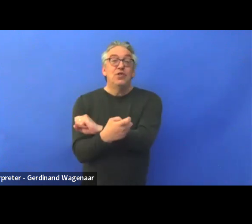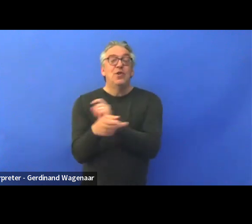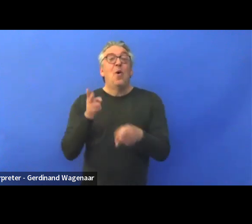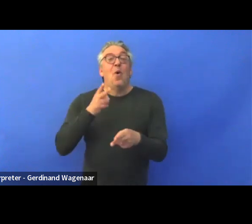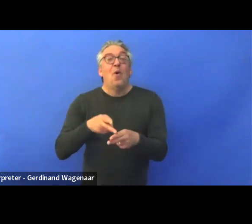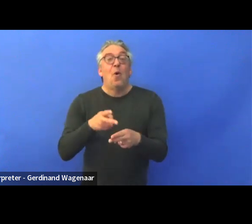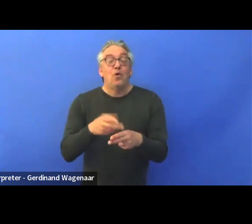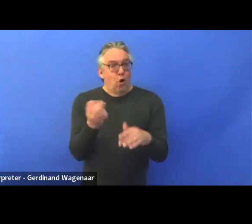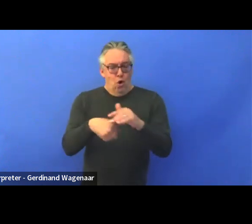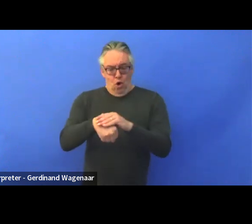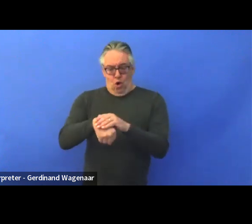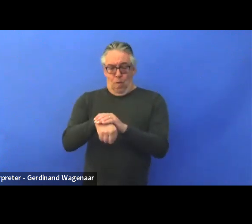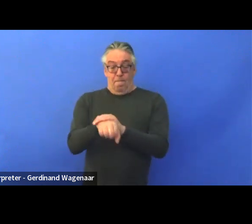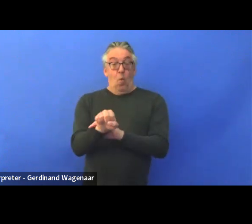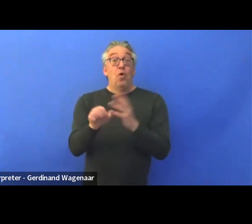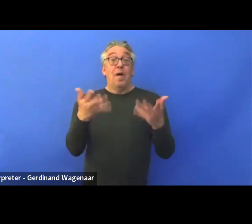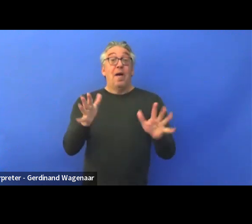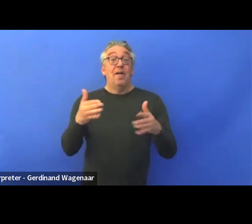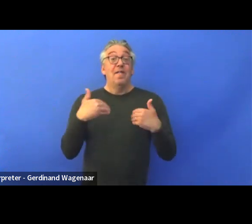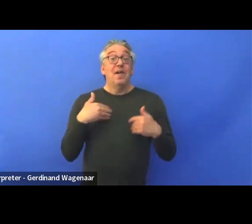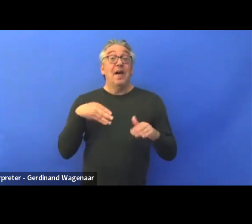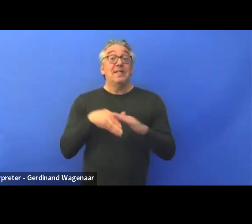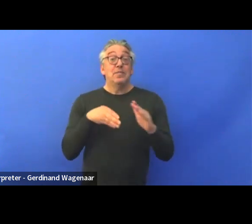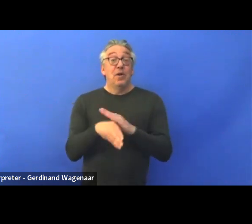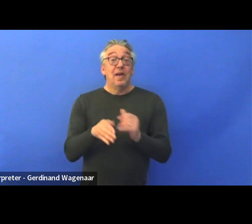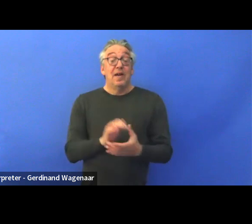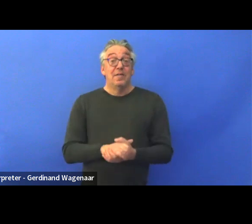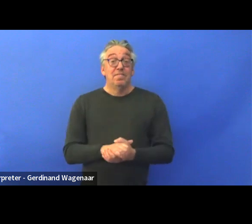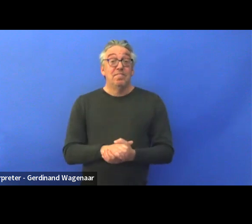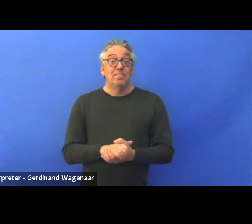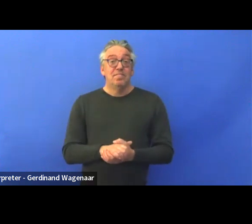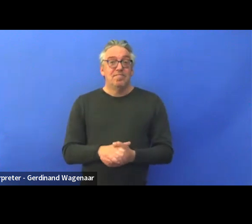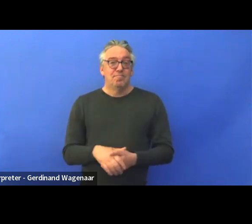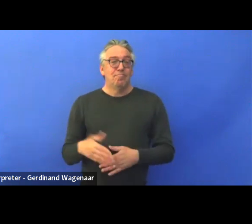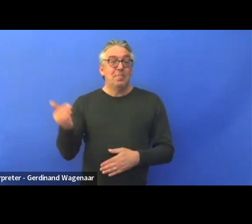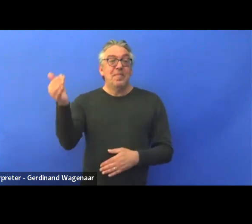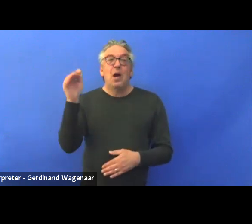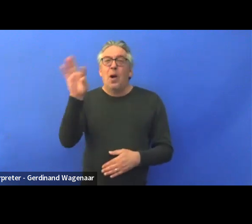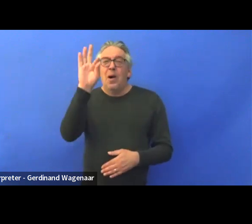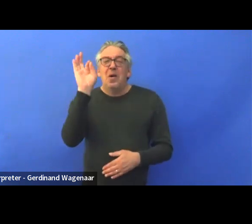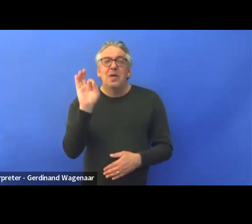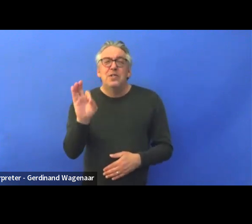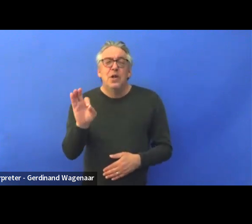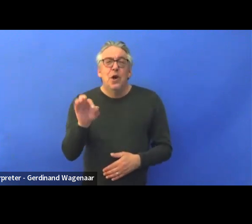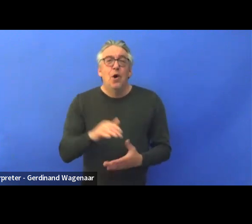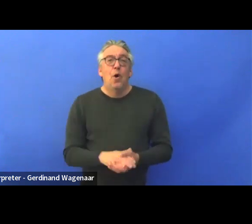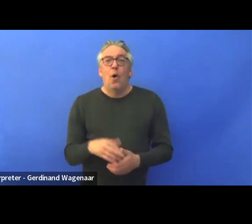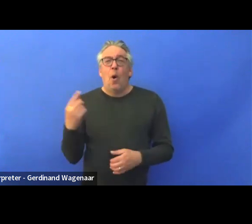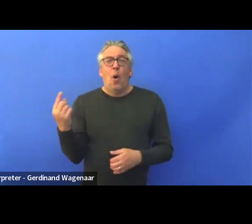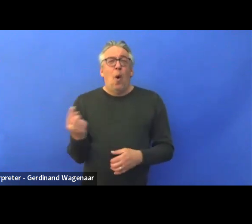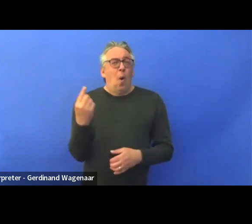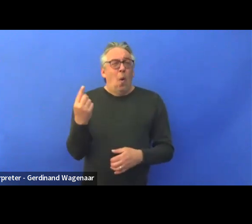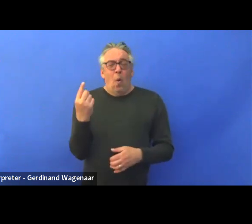maybe this is a silly question, but who needs to read? Well, people who need a bigger font, a